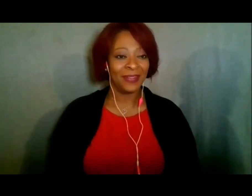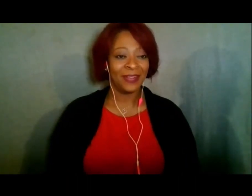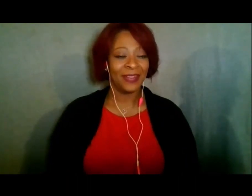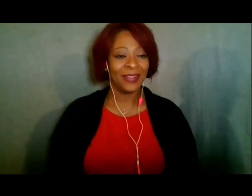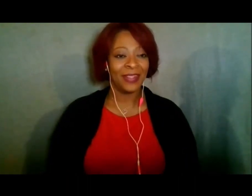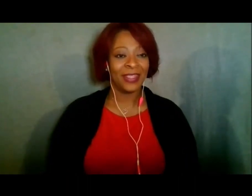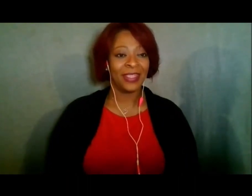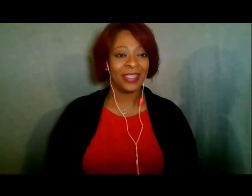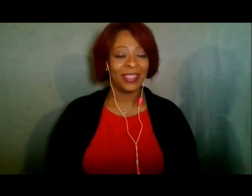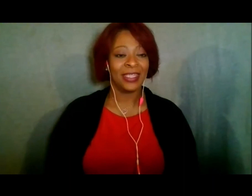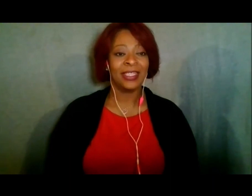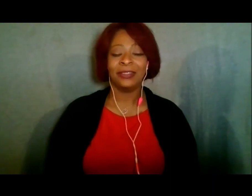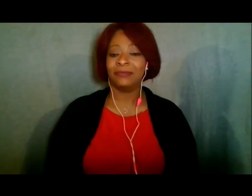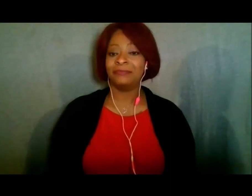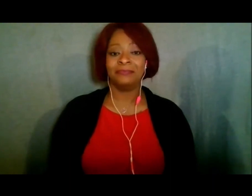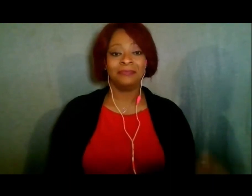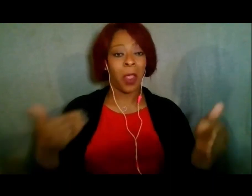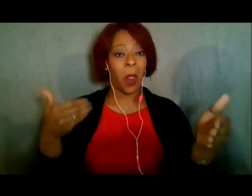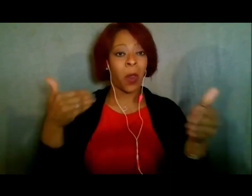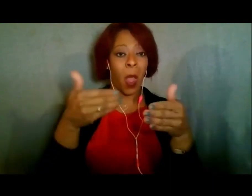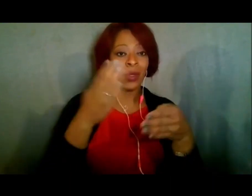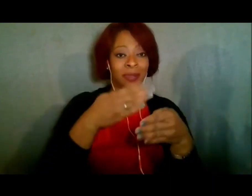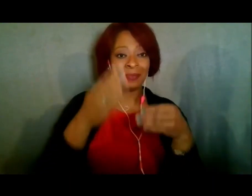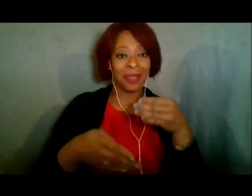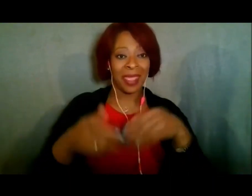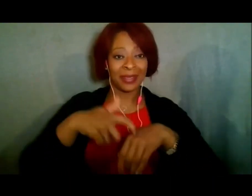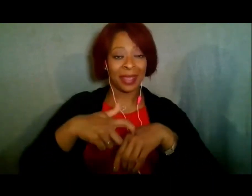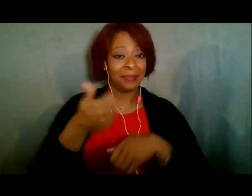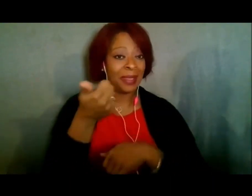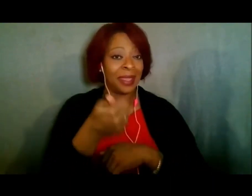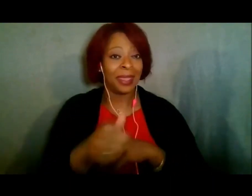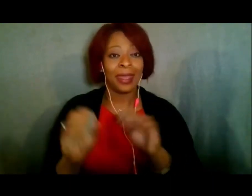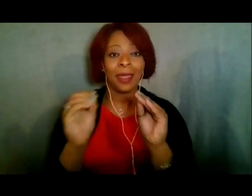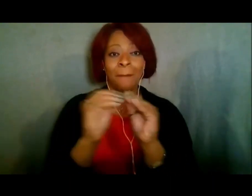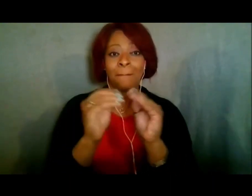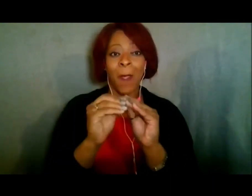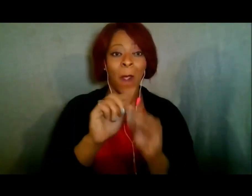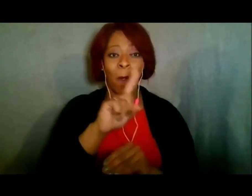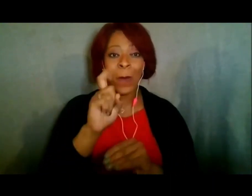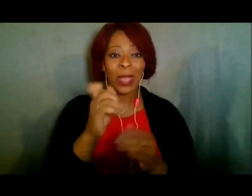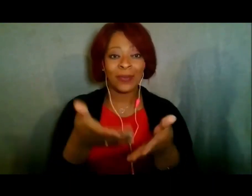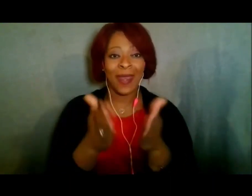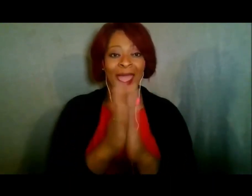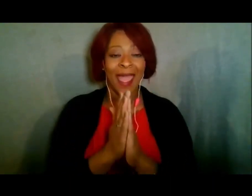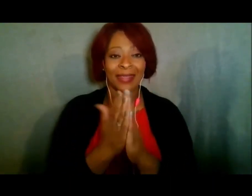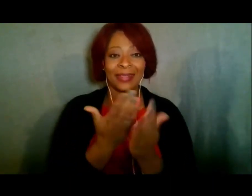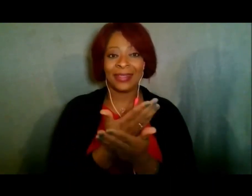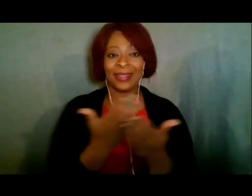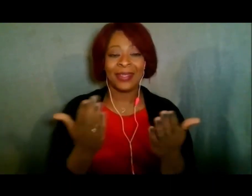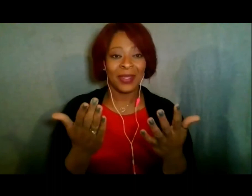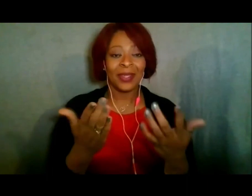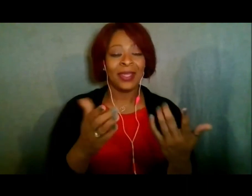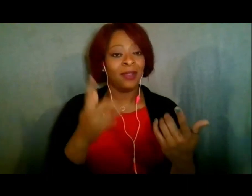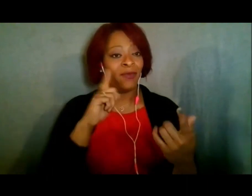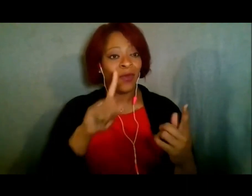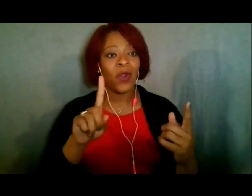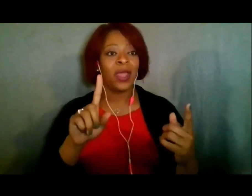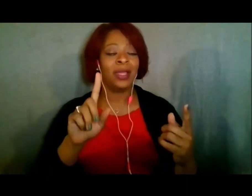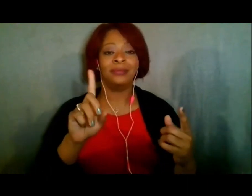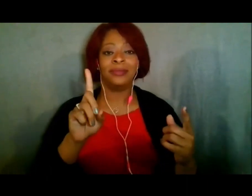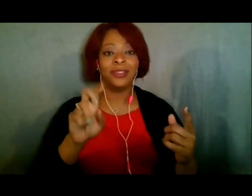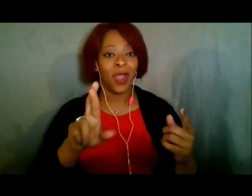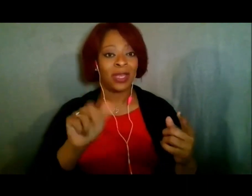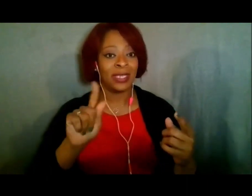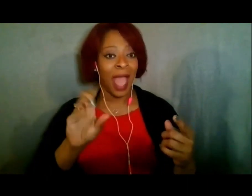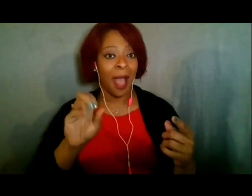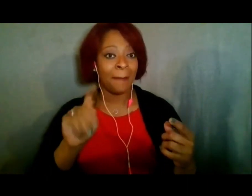All right, we are coming to the end of our time. Does anybody have any last questions? Or Dr. Talbot, is there anything that we have not asked